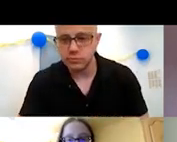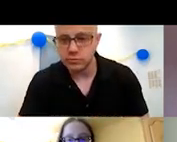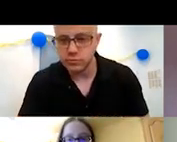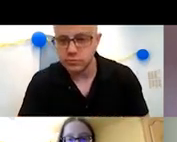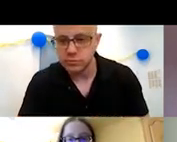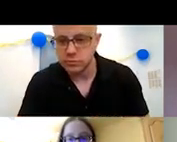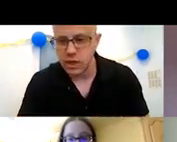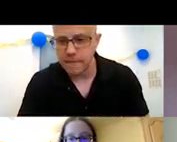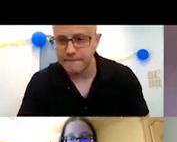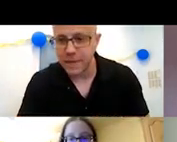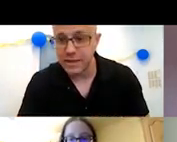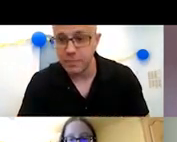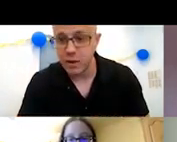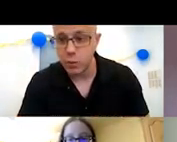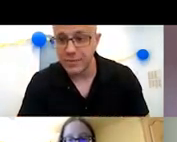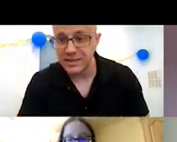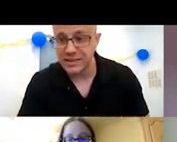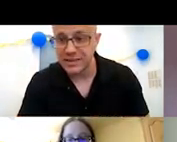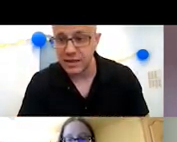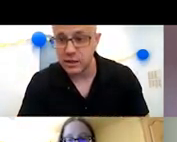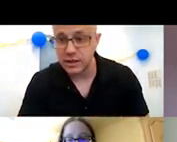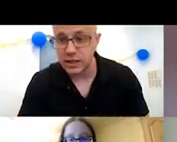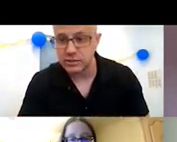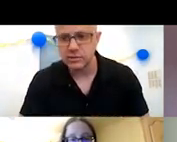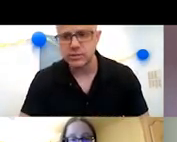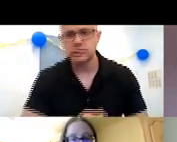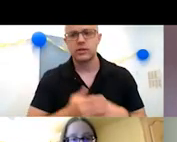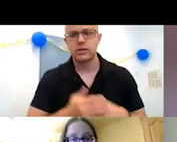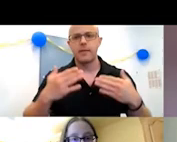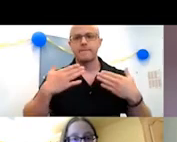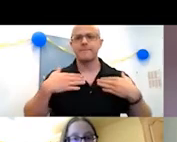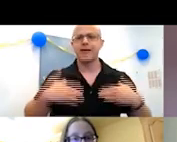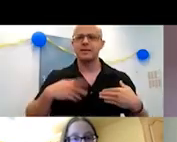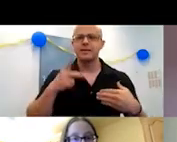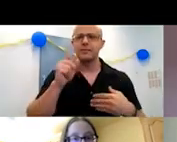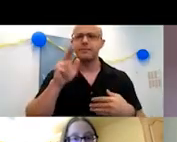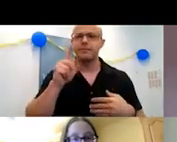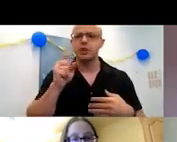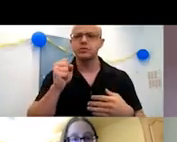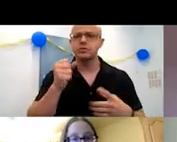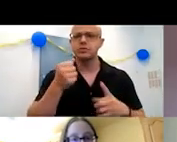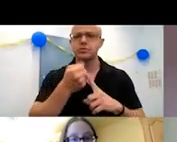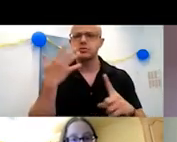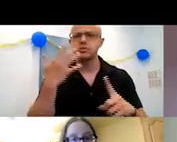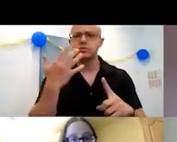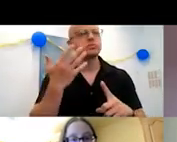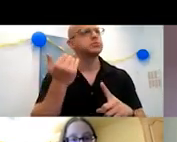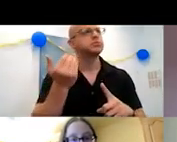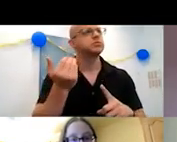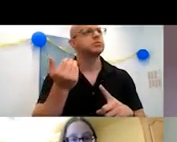Yeah, just so I can communicate clearly with everybody.